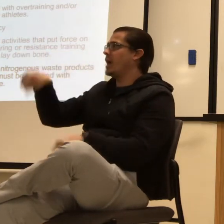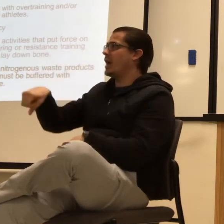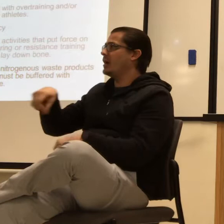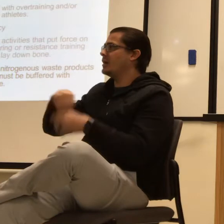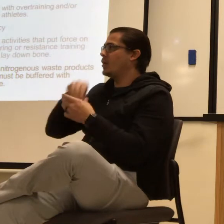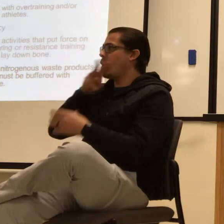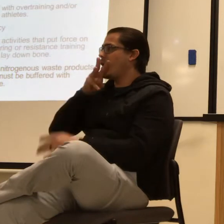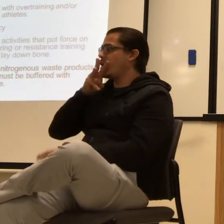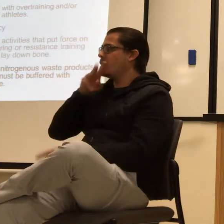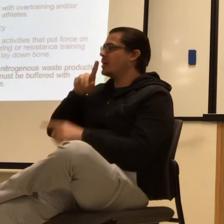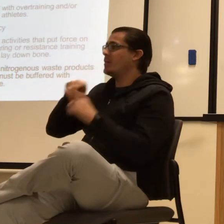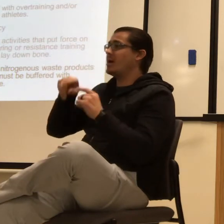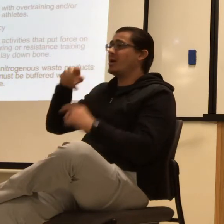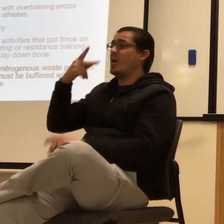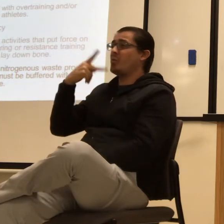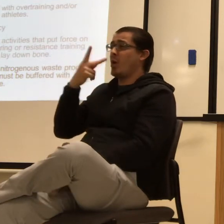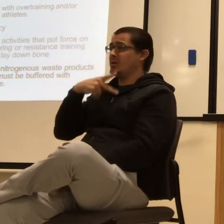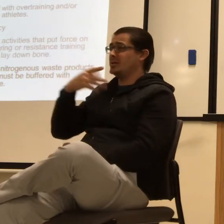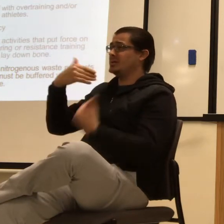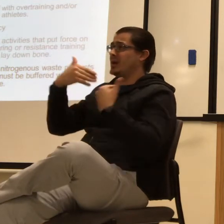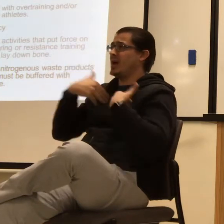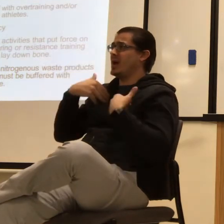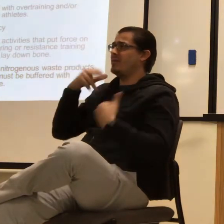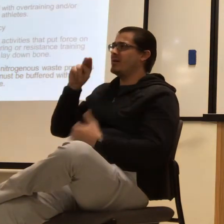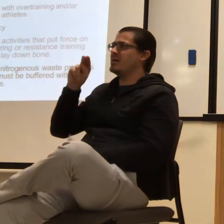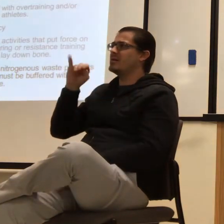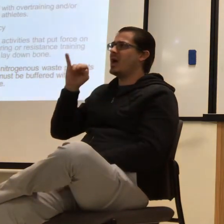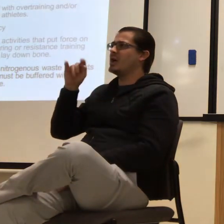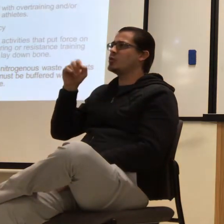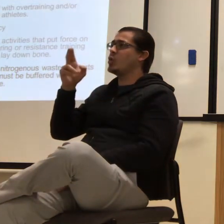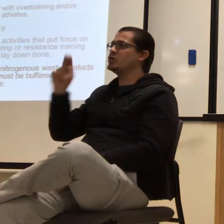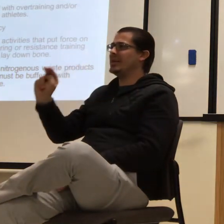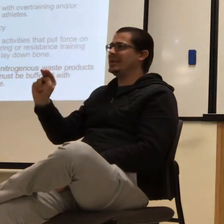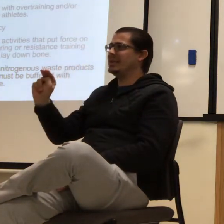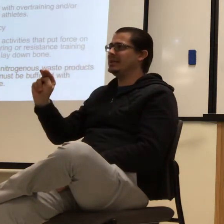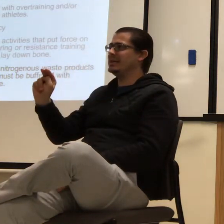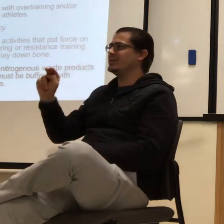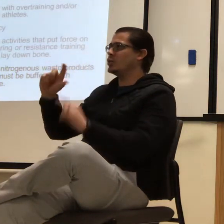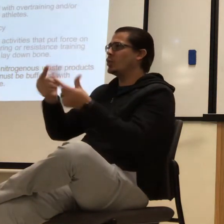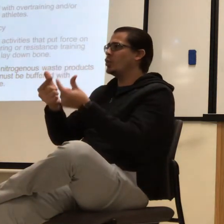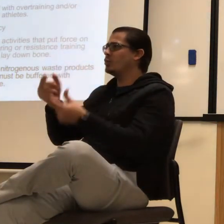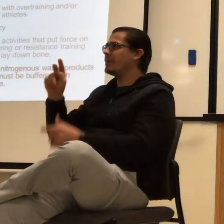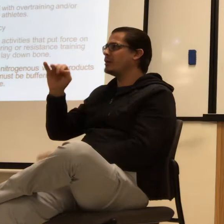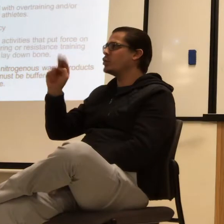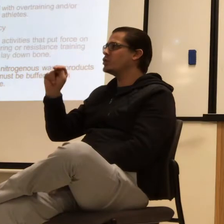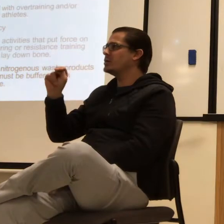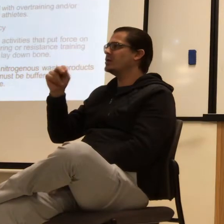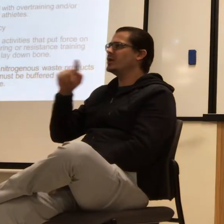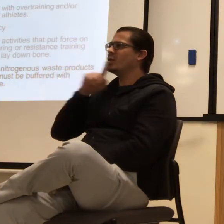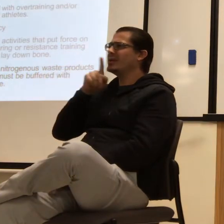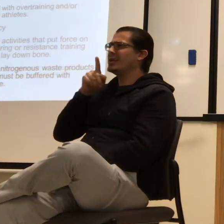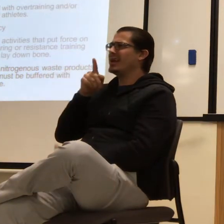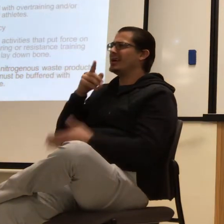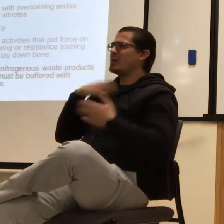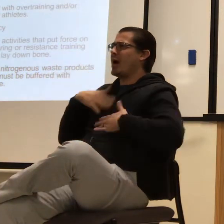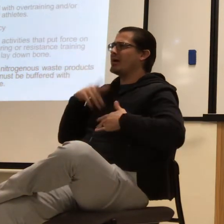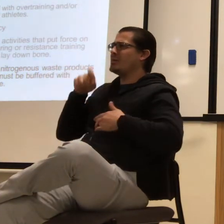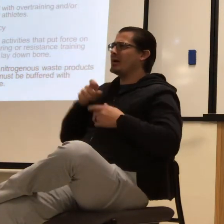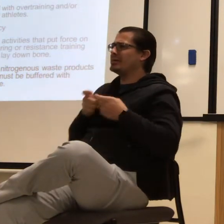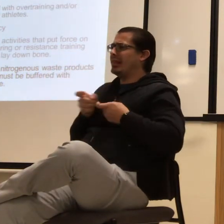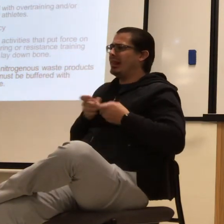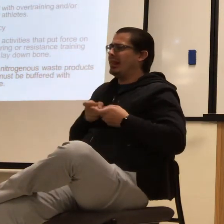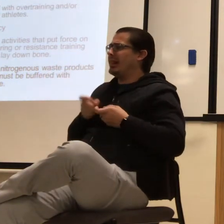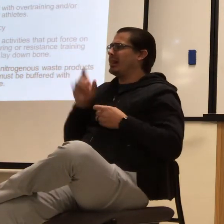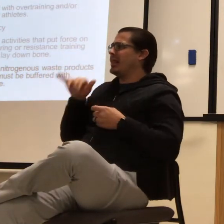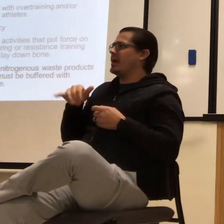water. But because proteins have the nitrogenous group, you have to kind of deal with that. And